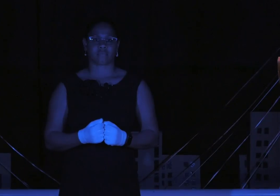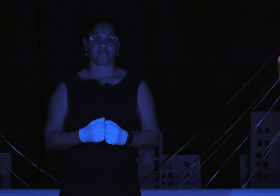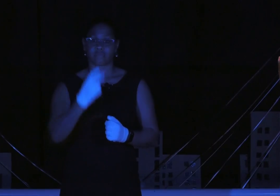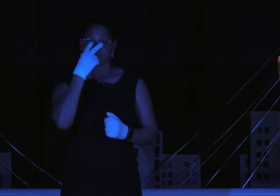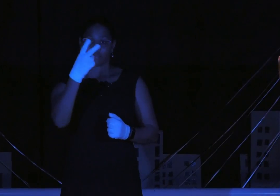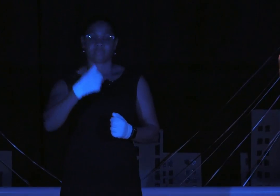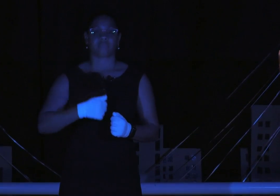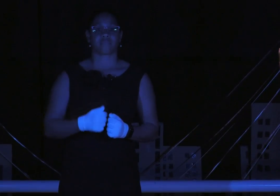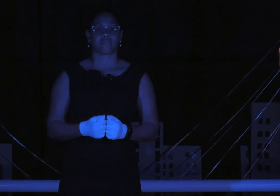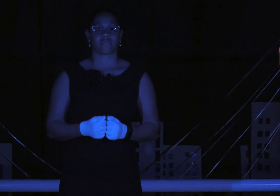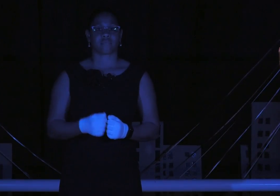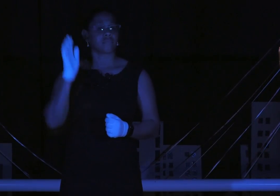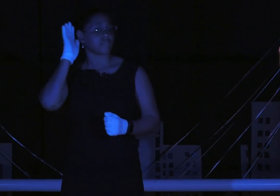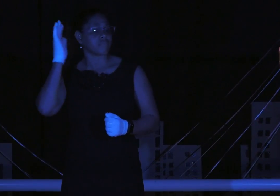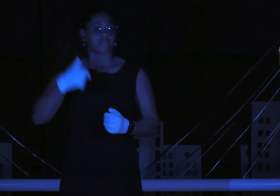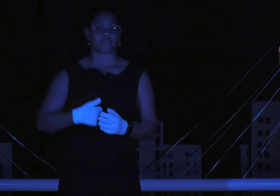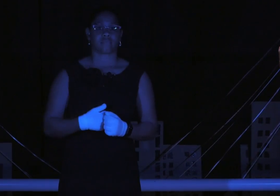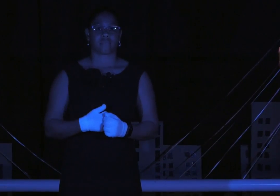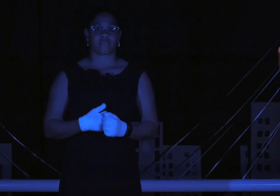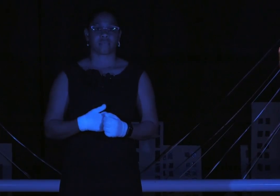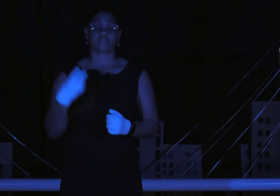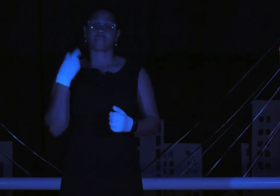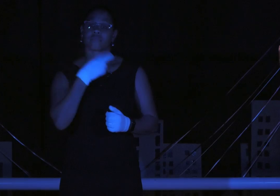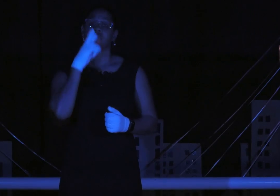See me, hear me. We are the same.